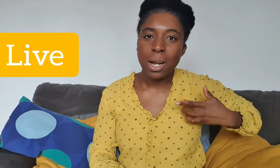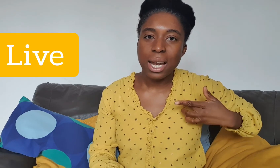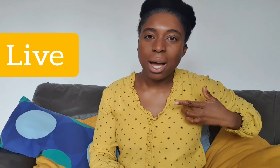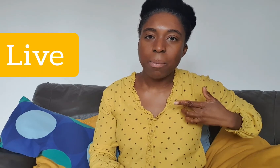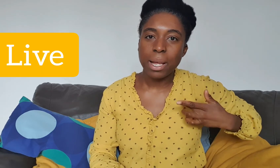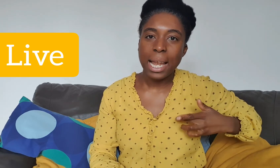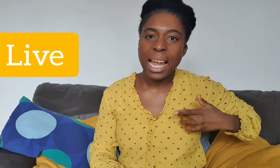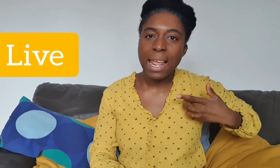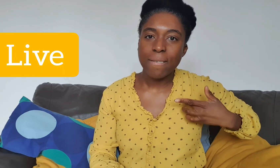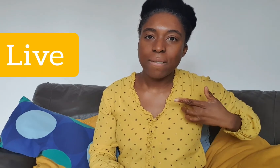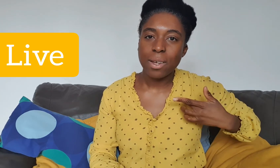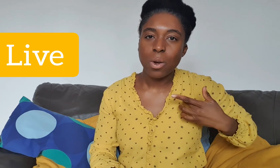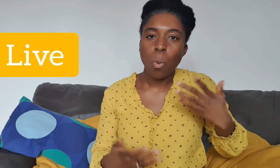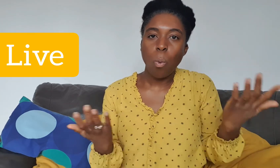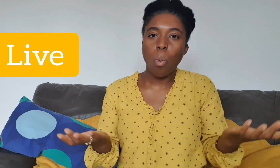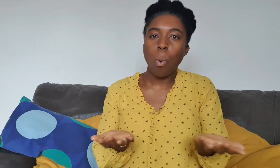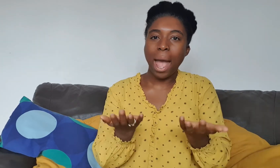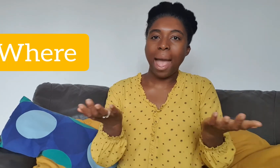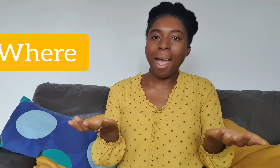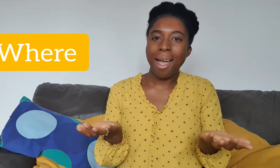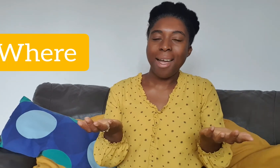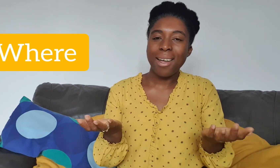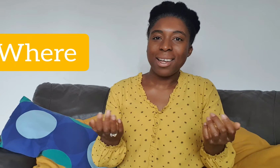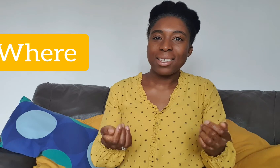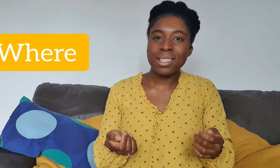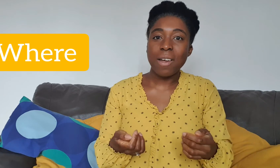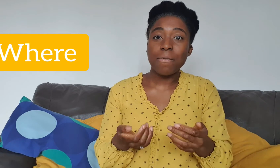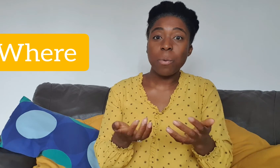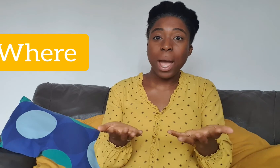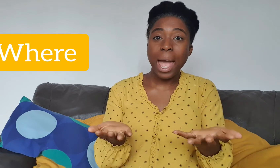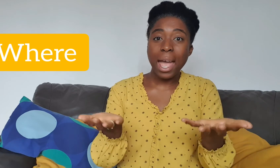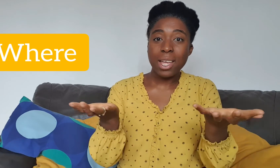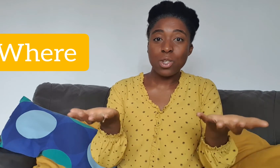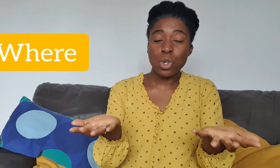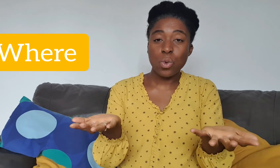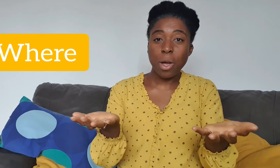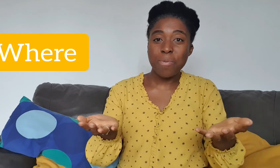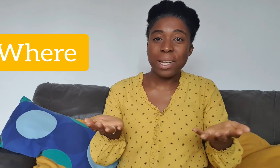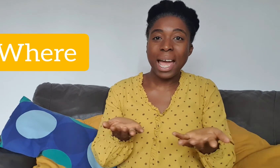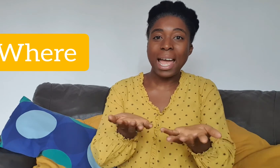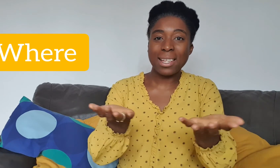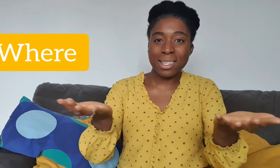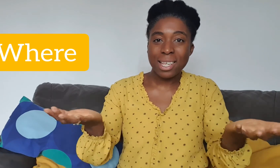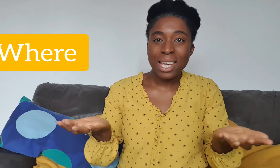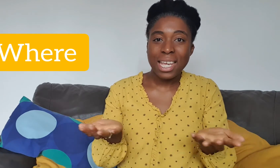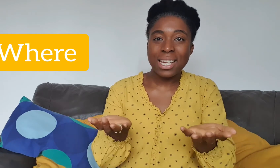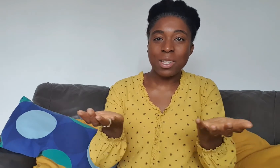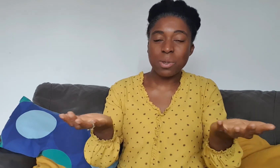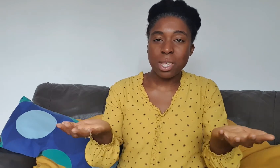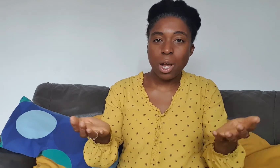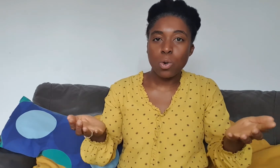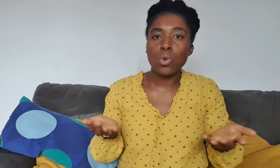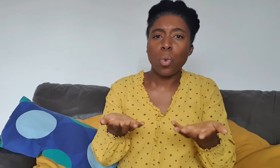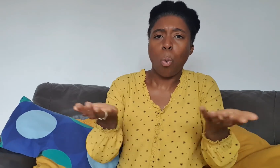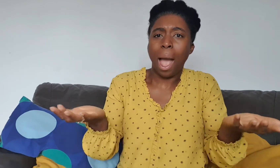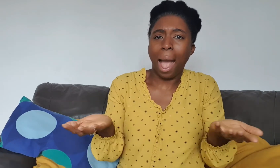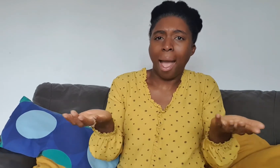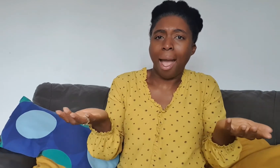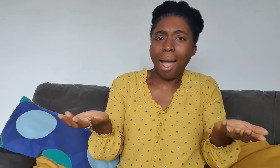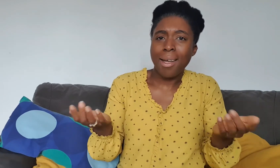up. Where? The sign for where, 2 open hands in little circles.